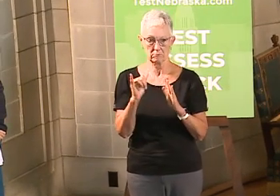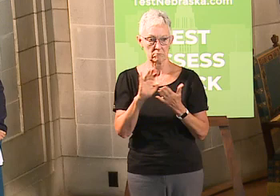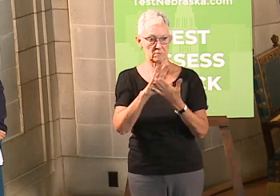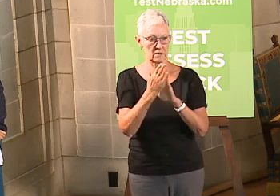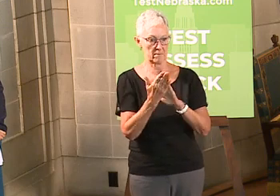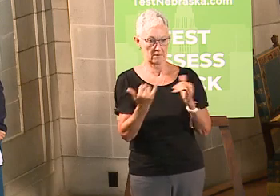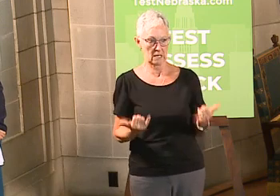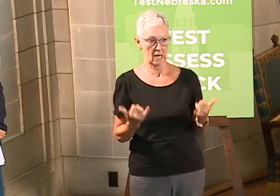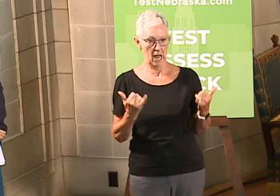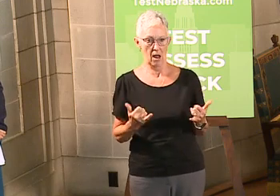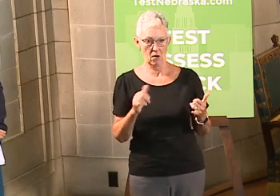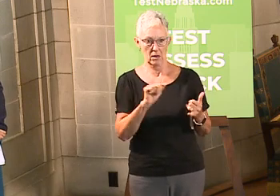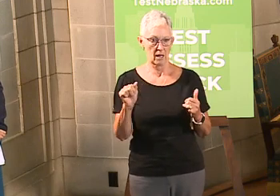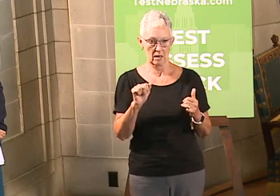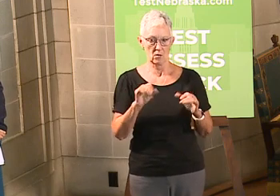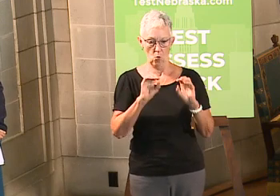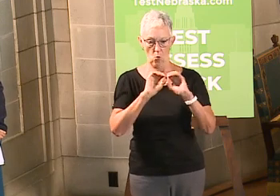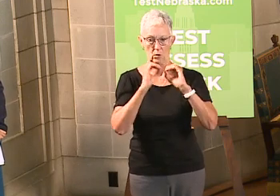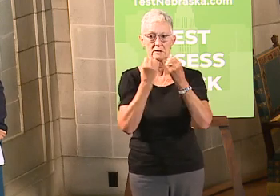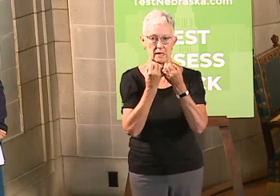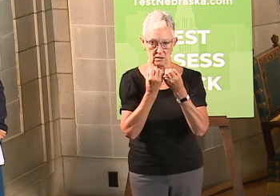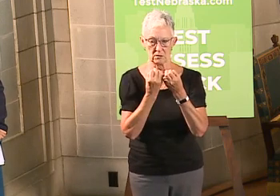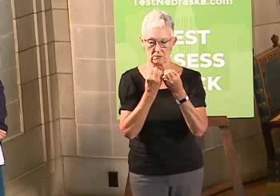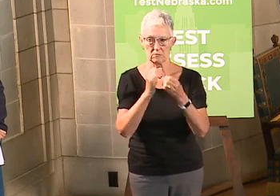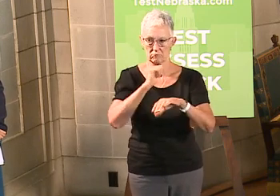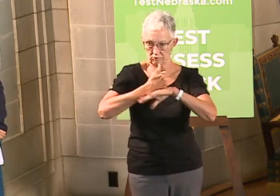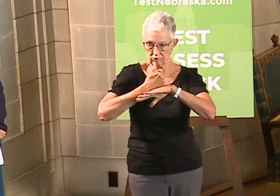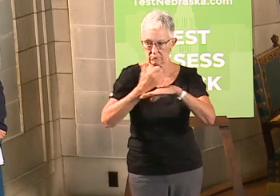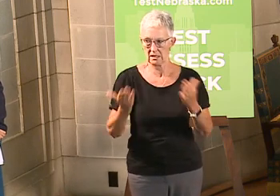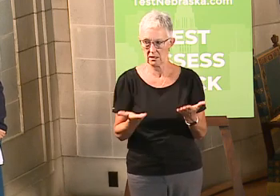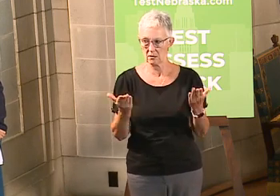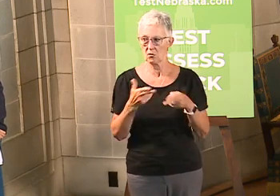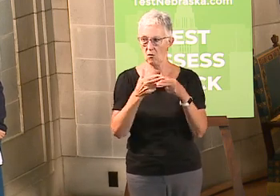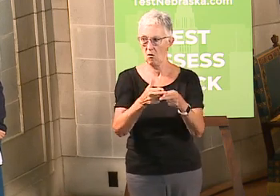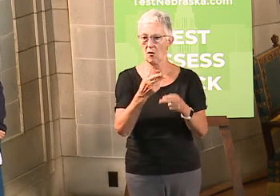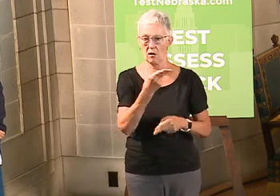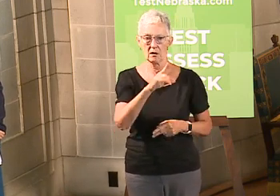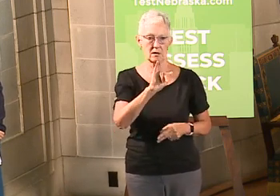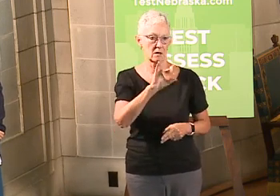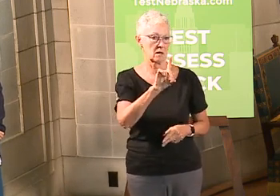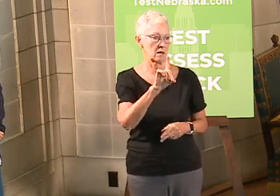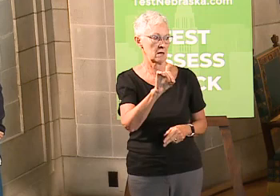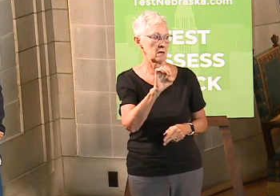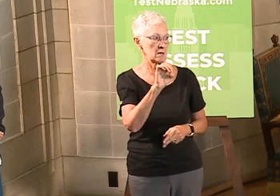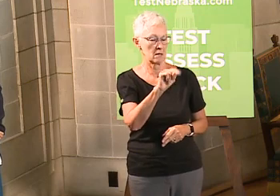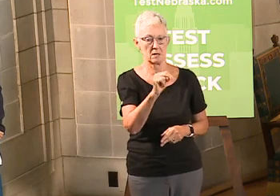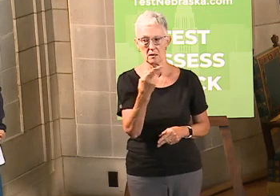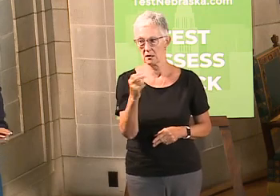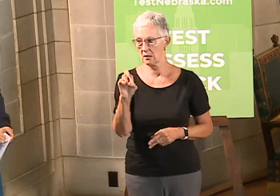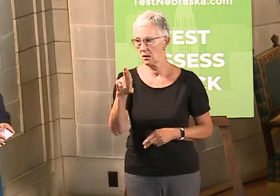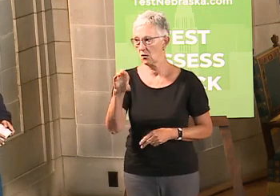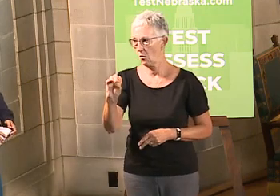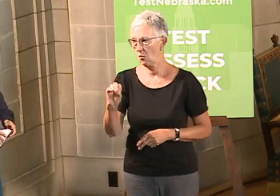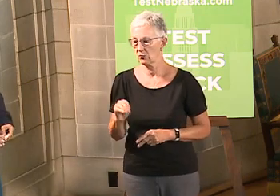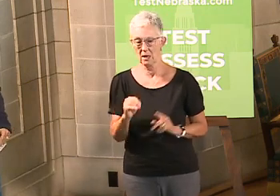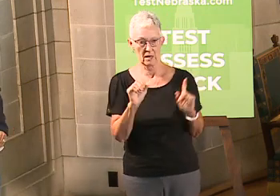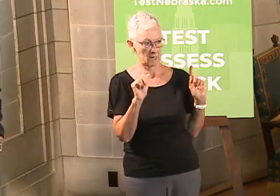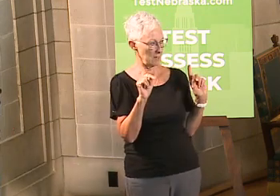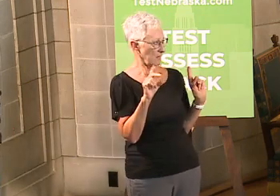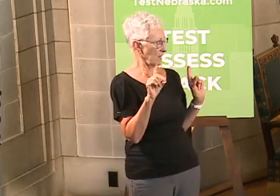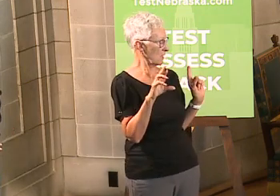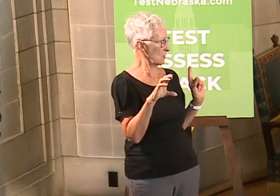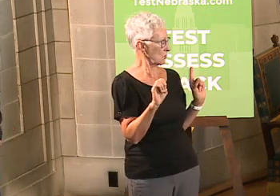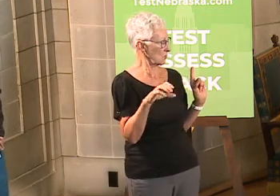state to become a hidden hero state. And Andrea, will you please come and accept this